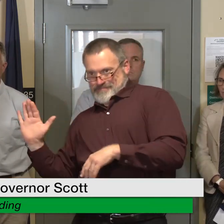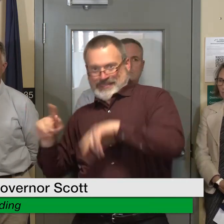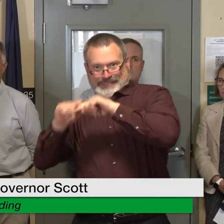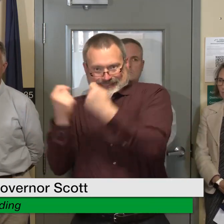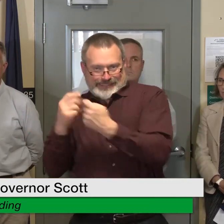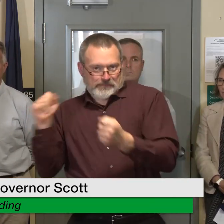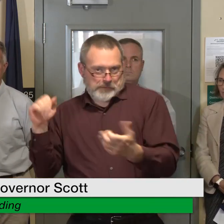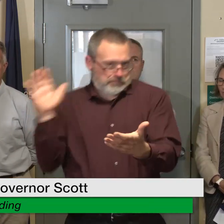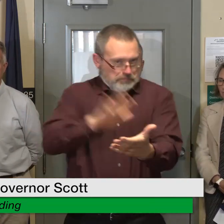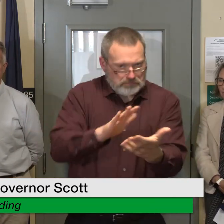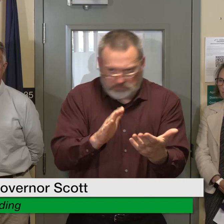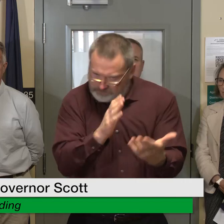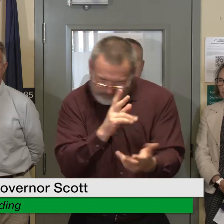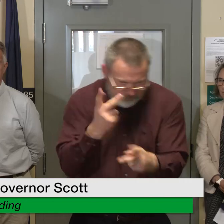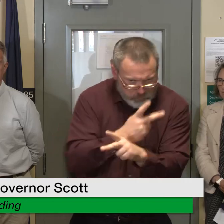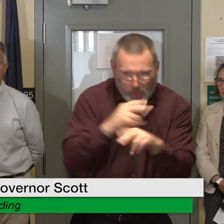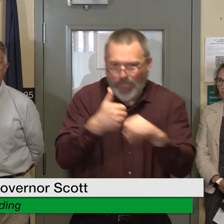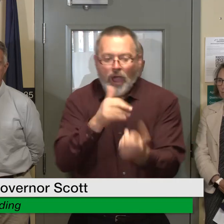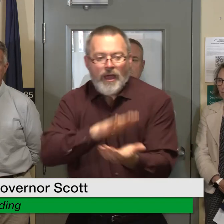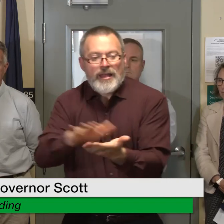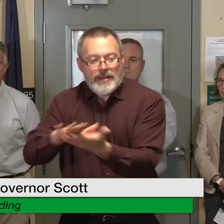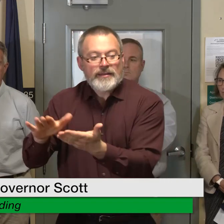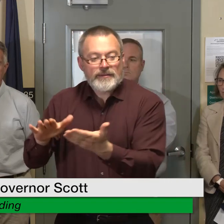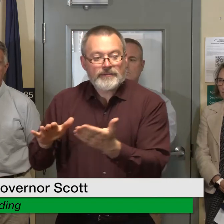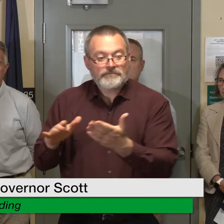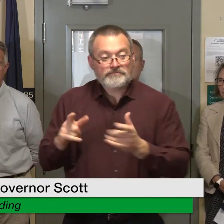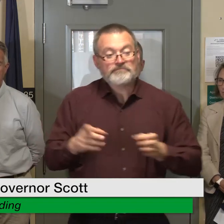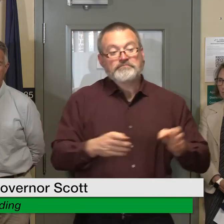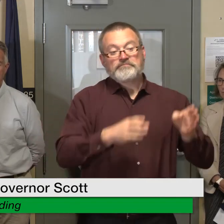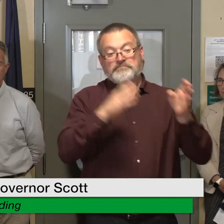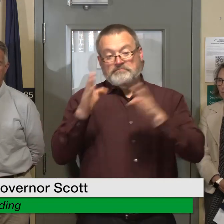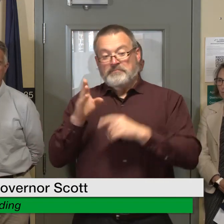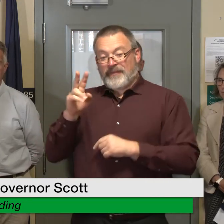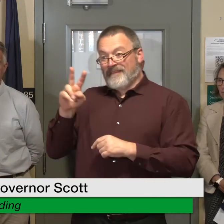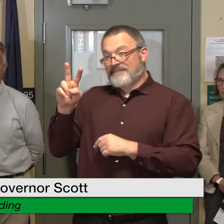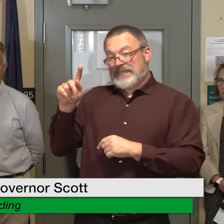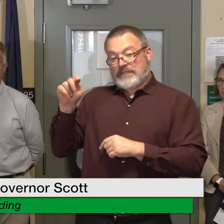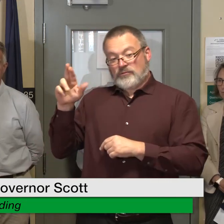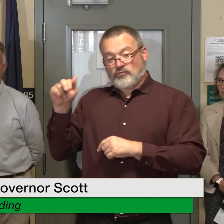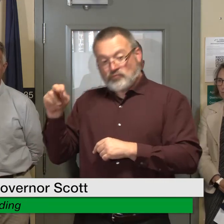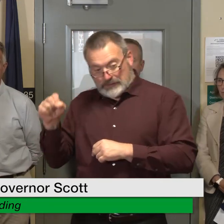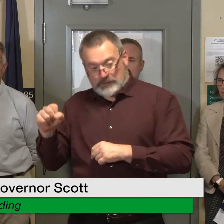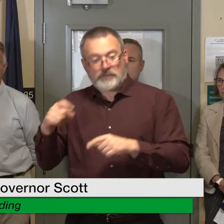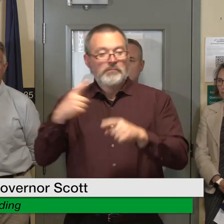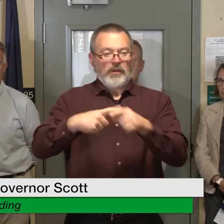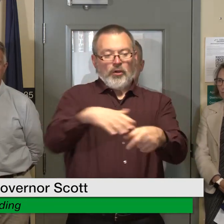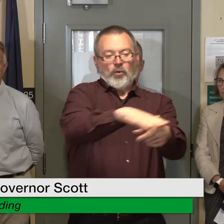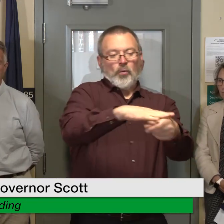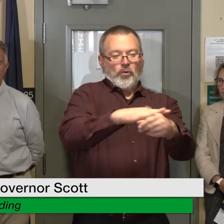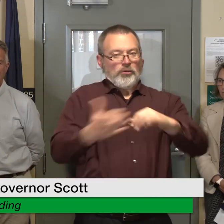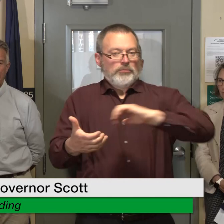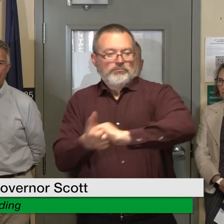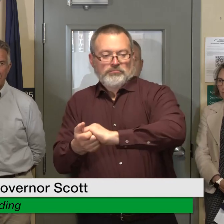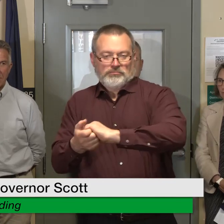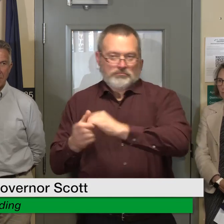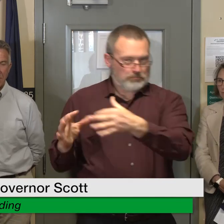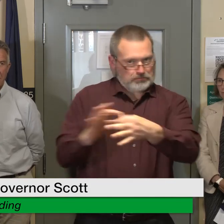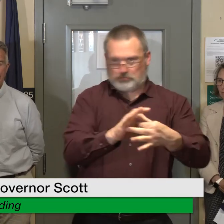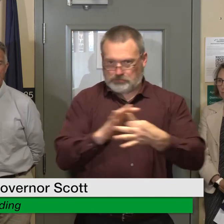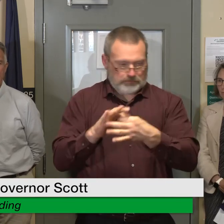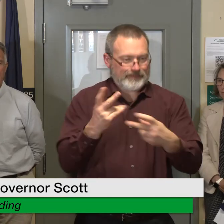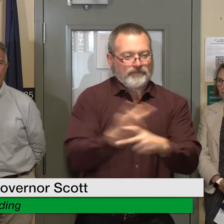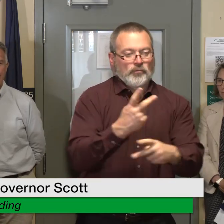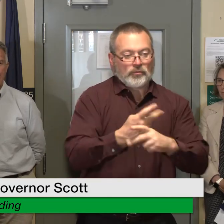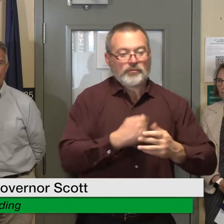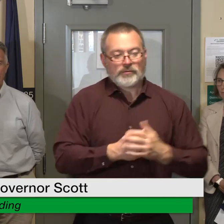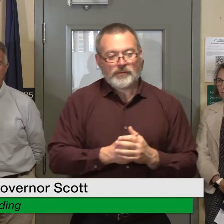town road crews, and private landowners in flood impacted communities. If you have questions about managing a river